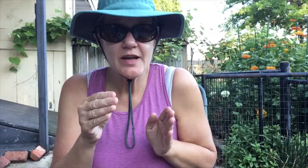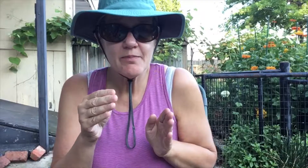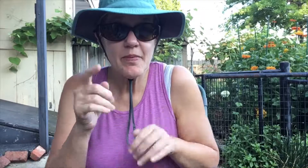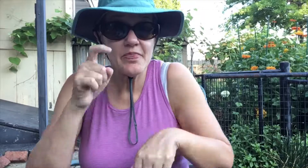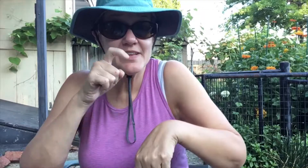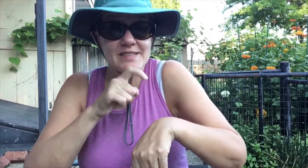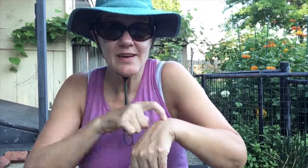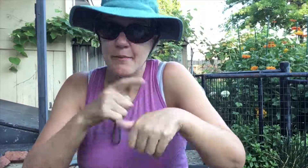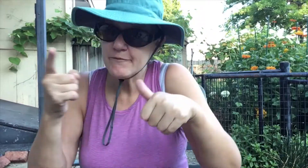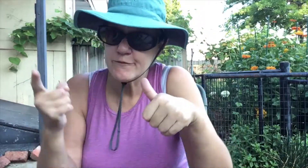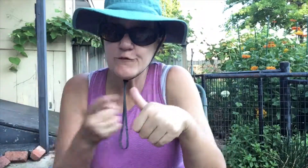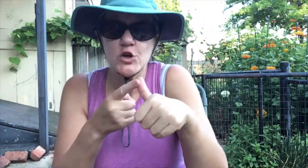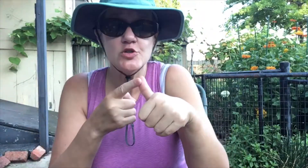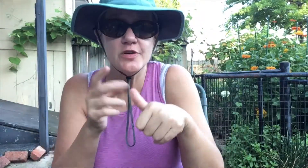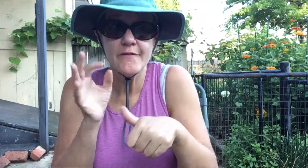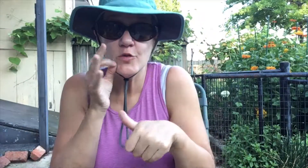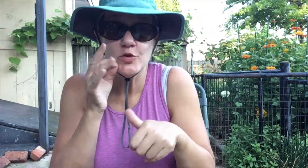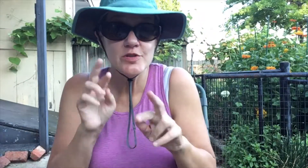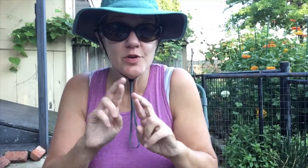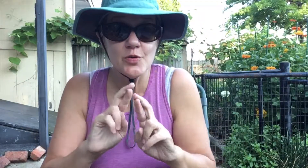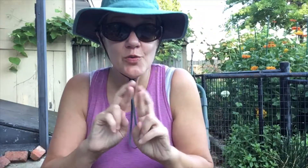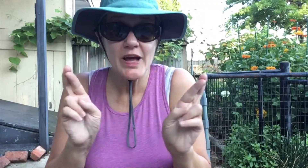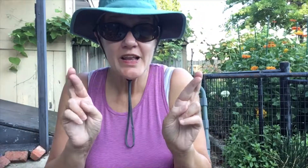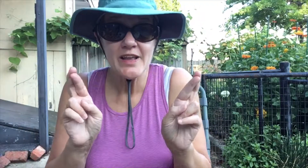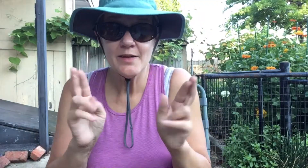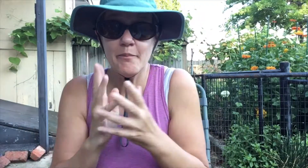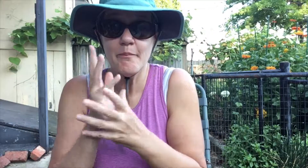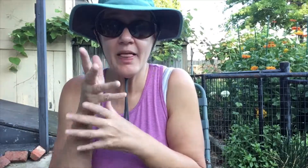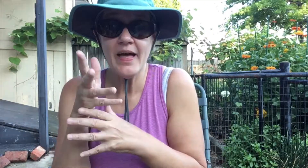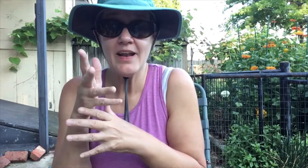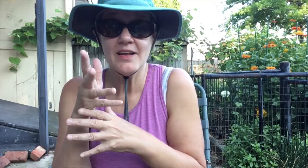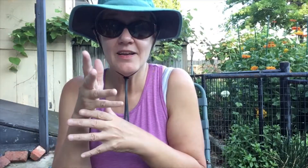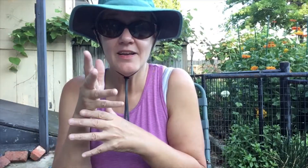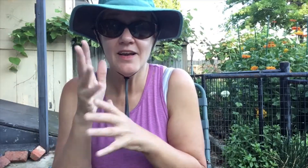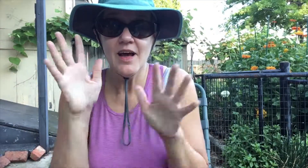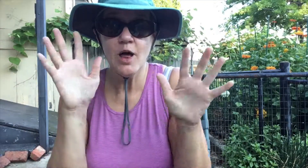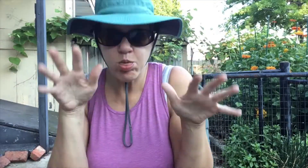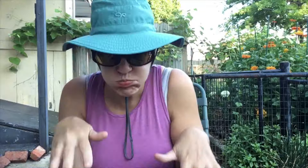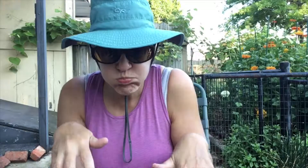overnight, the plant just dies.